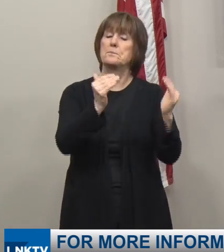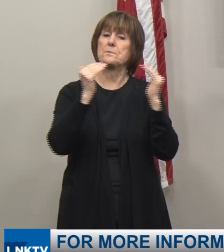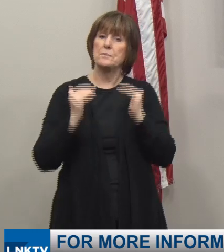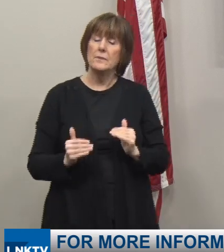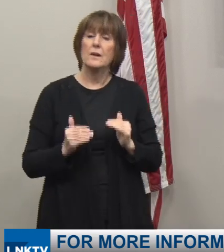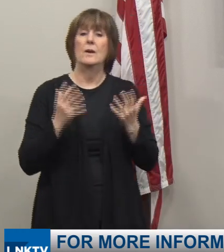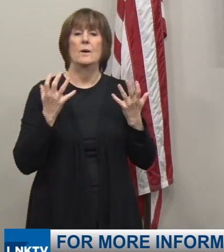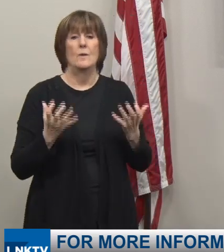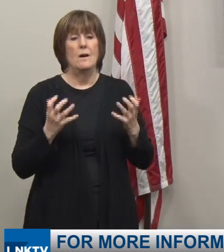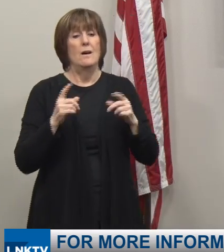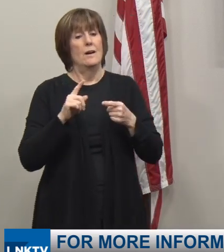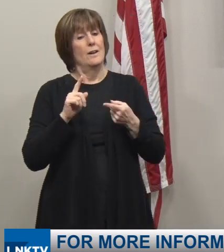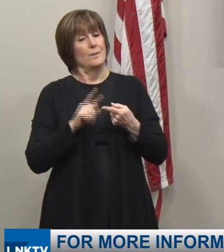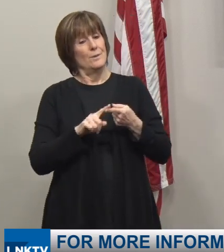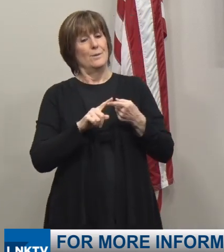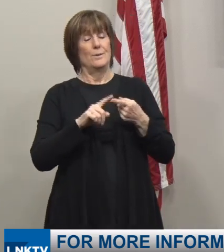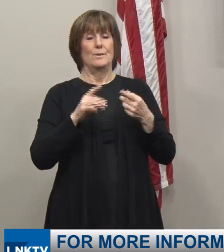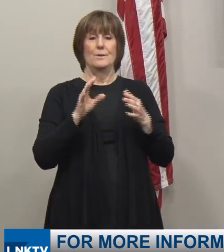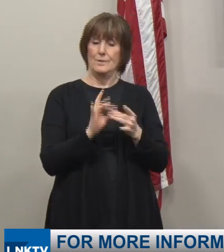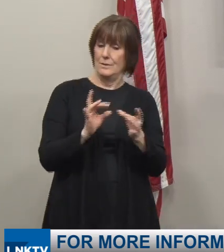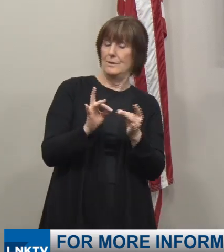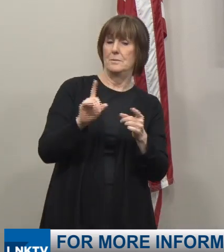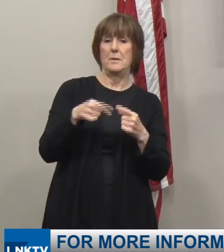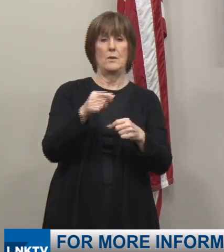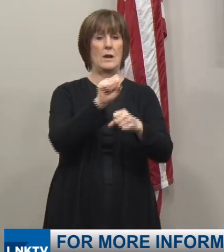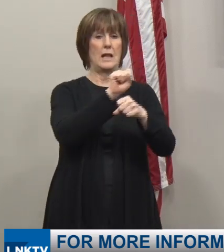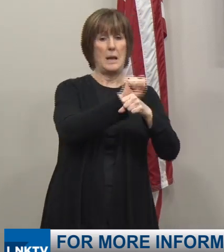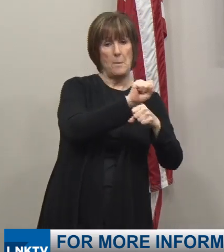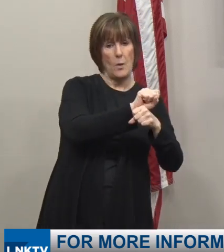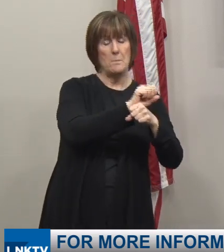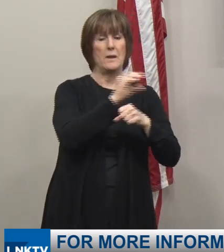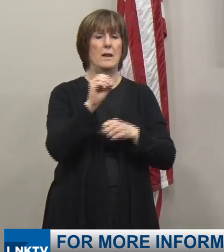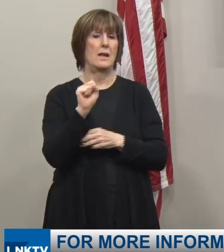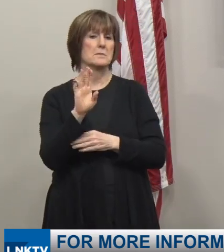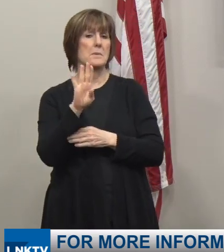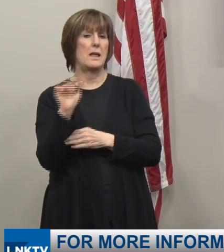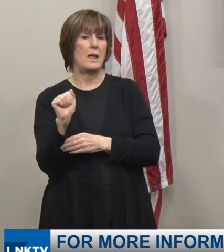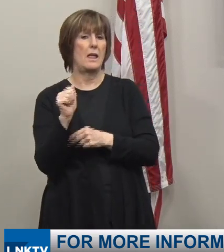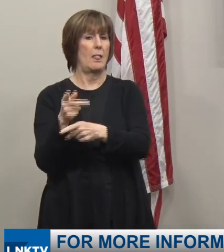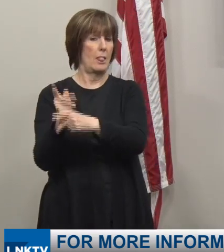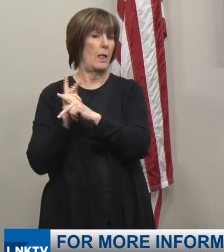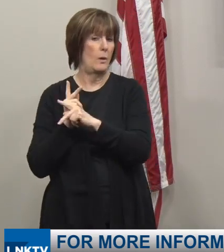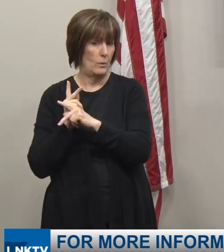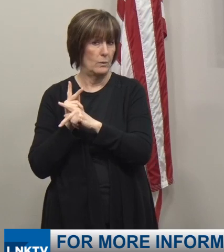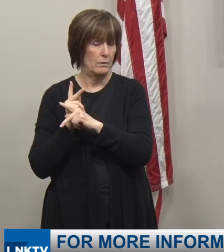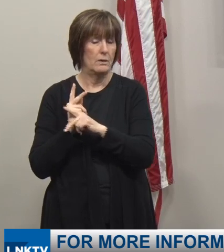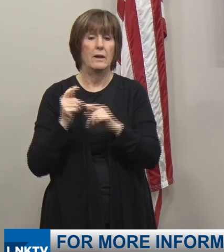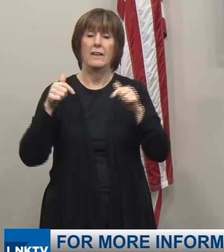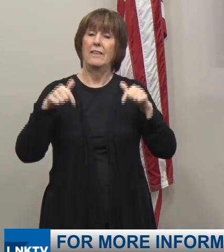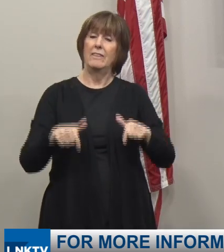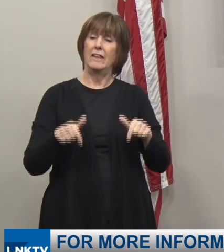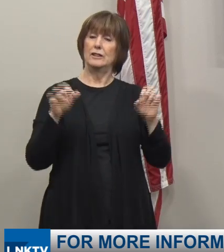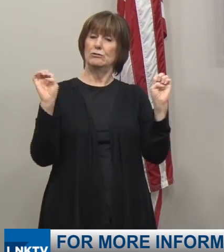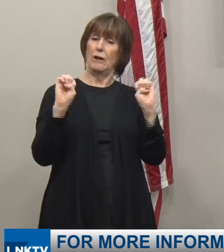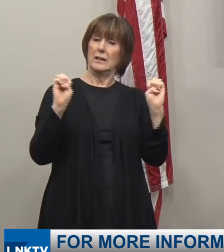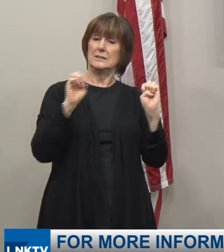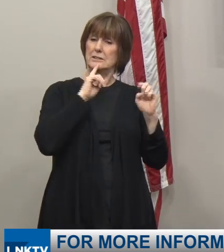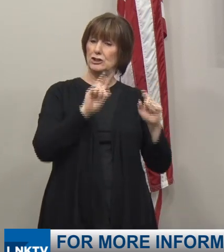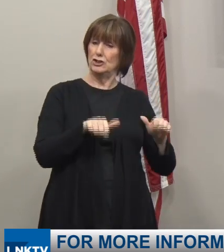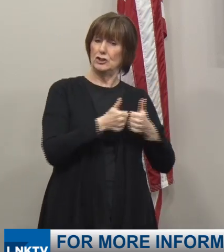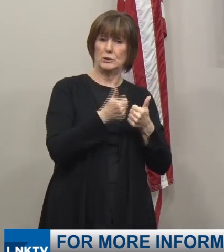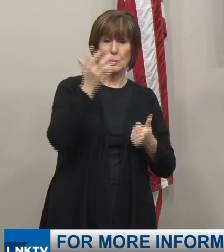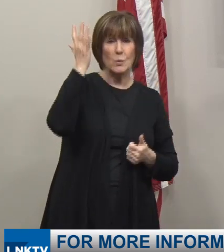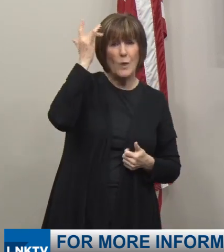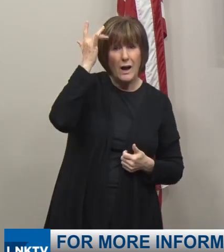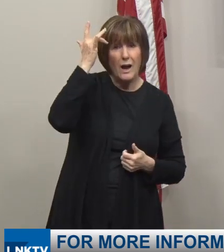want to shine a light on employment and SBA loans. Part of what makes this crisis so challenging is